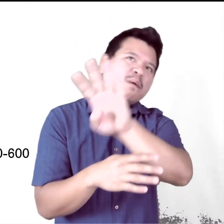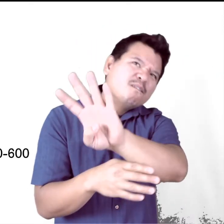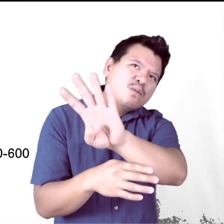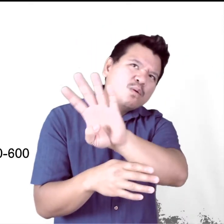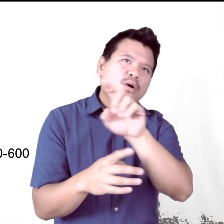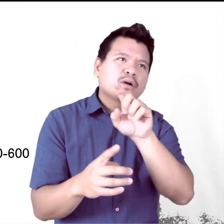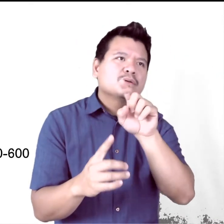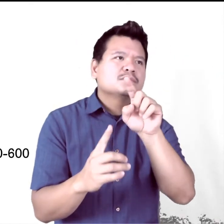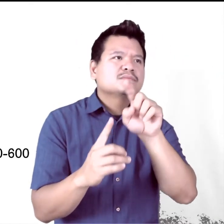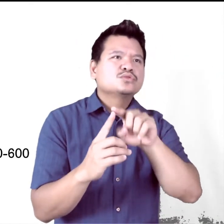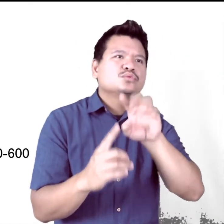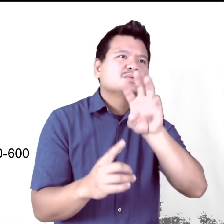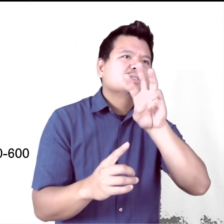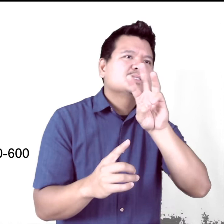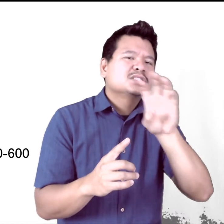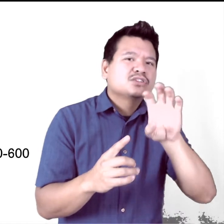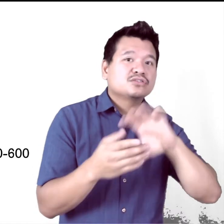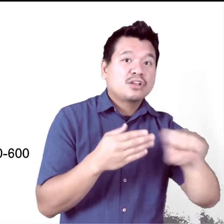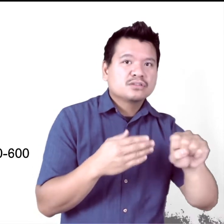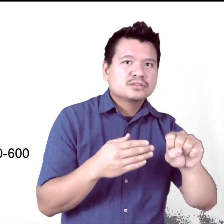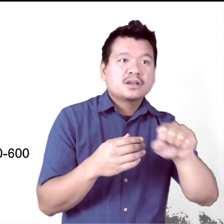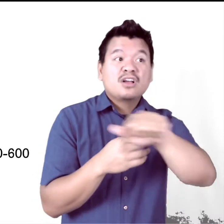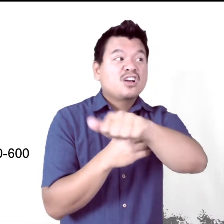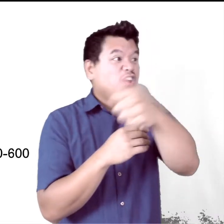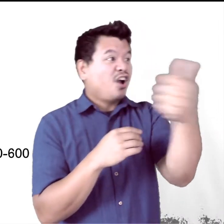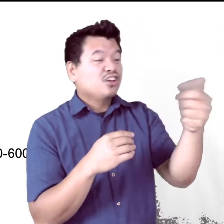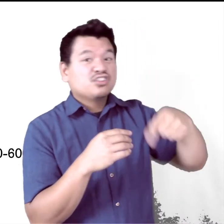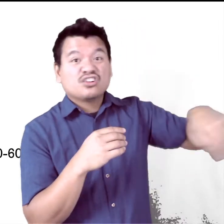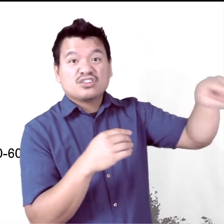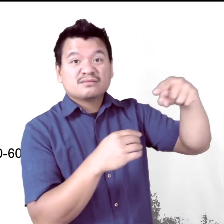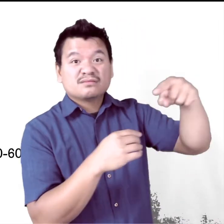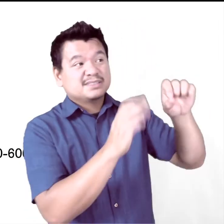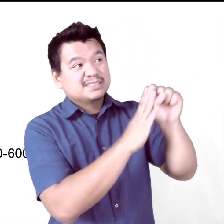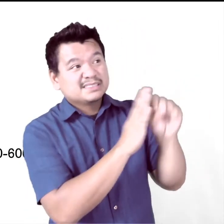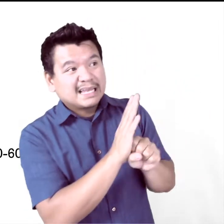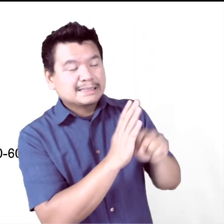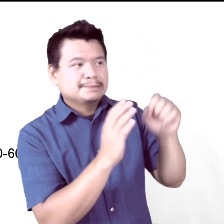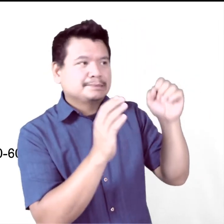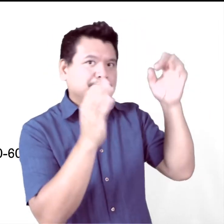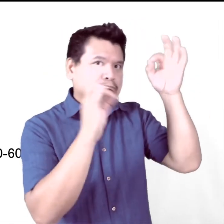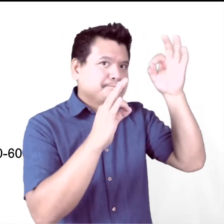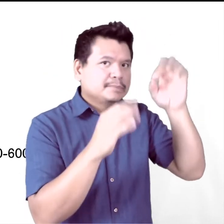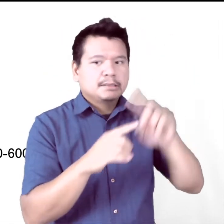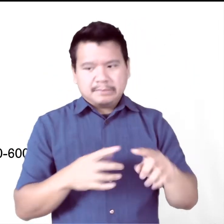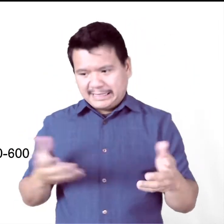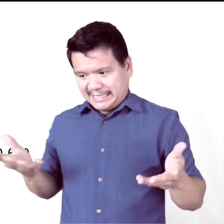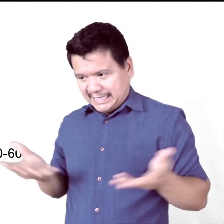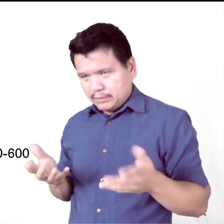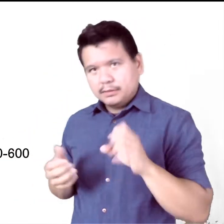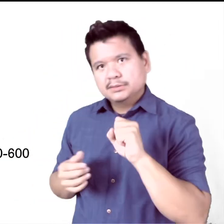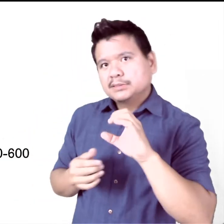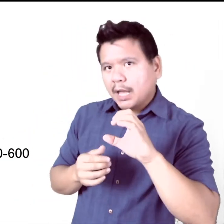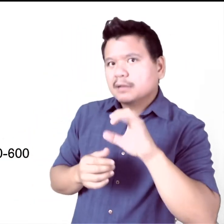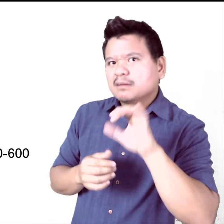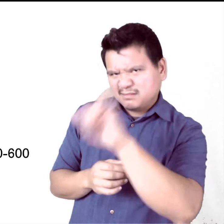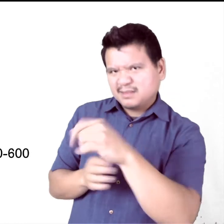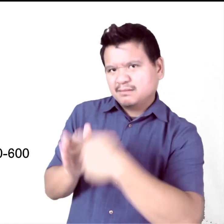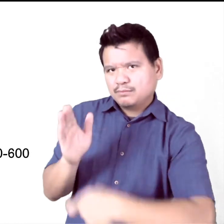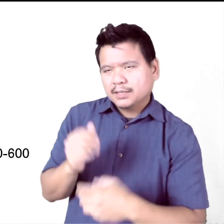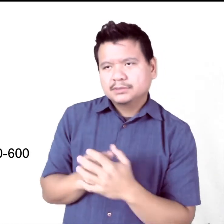to $600. I don't know what it is in other parts of the country, but that's the going rate here. If the